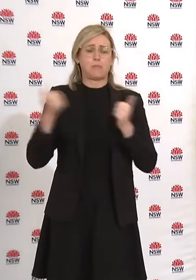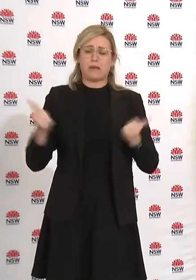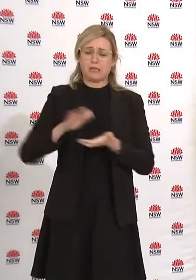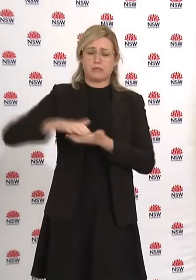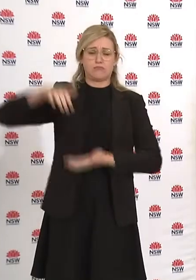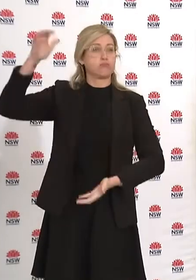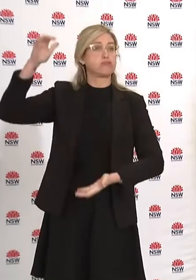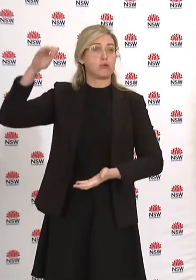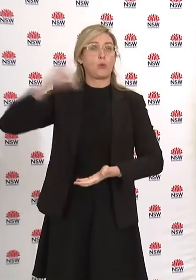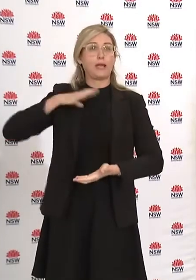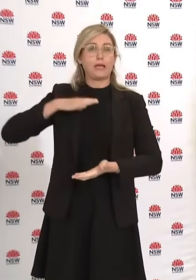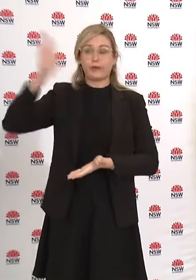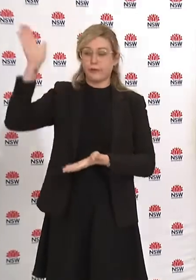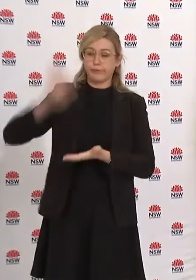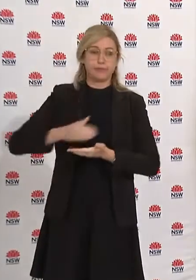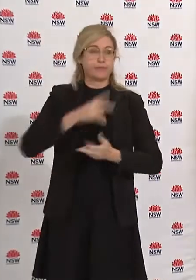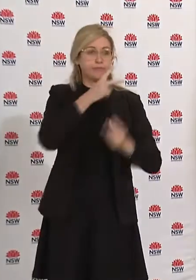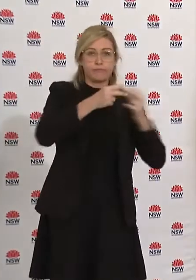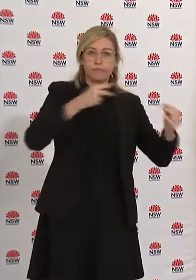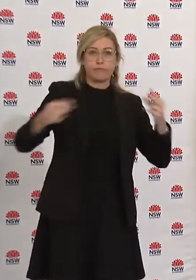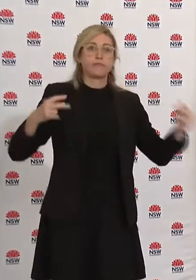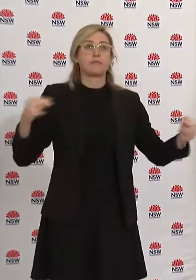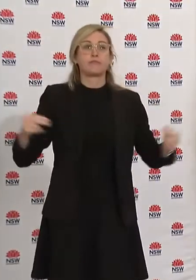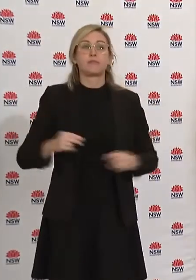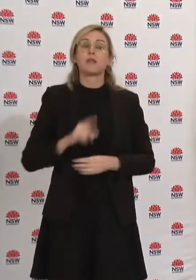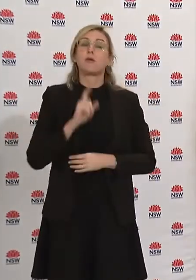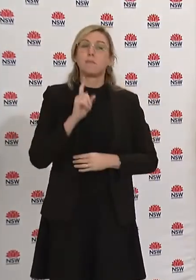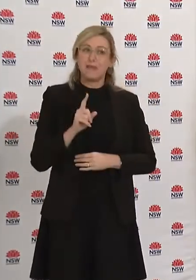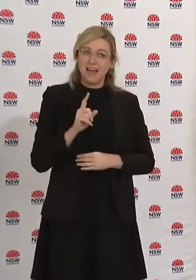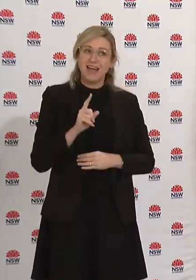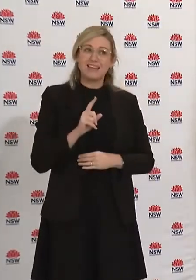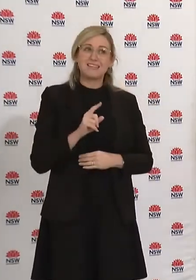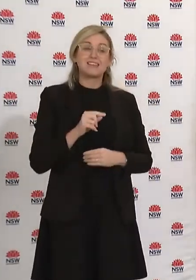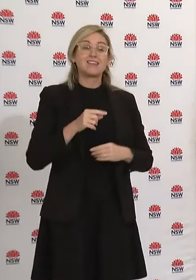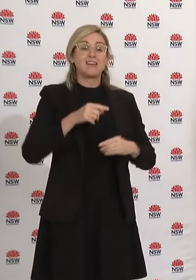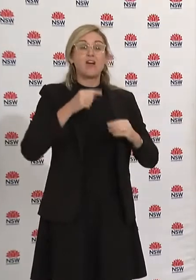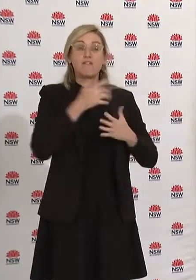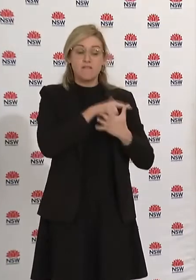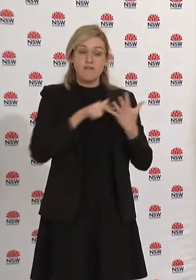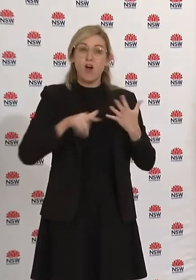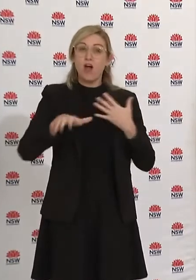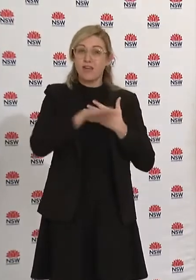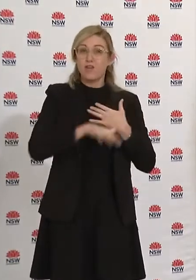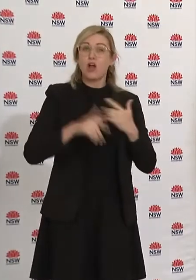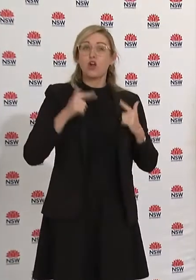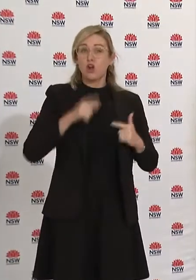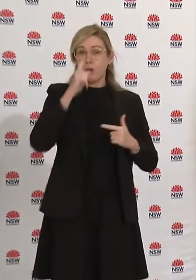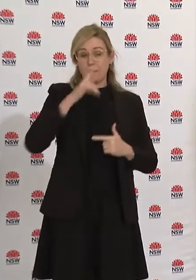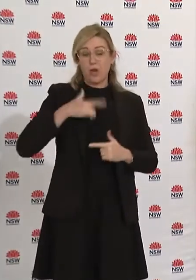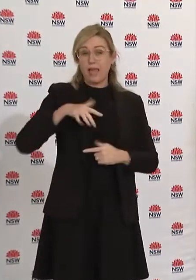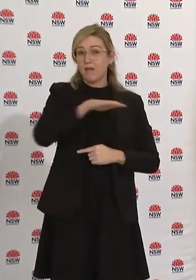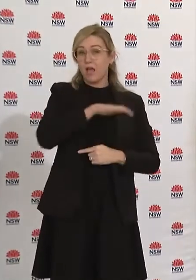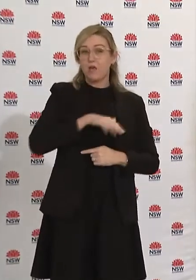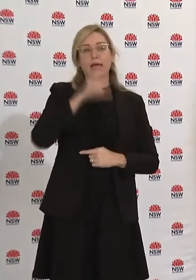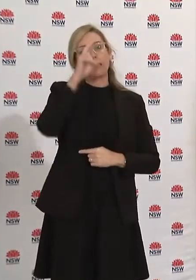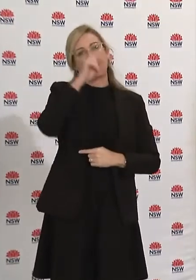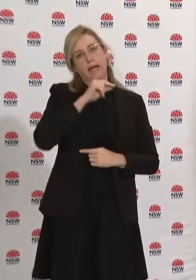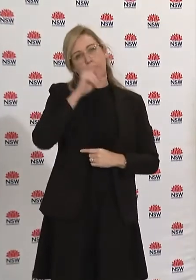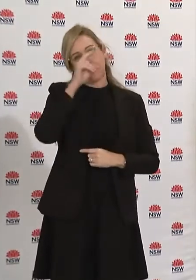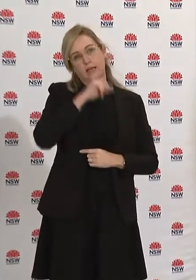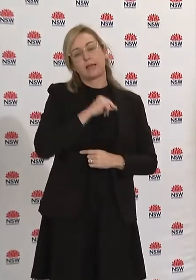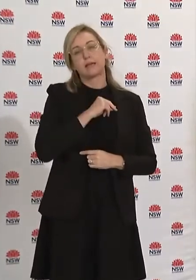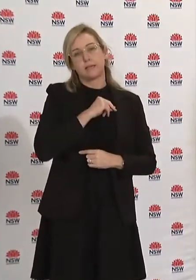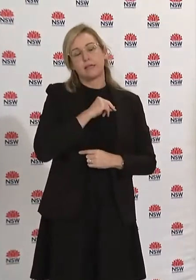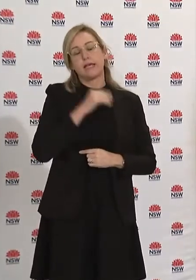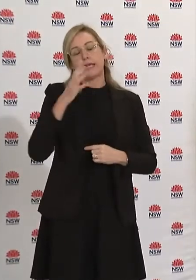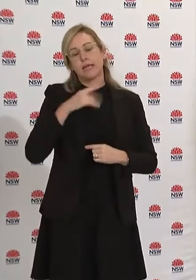but we also have to acknowledge there is a much younger population in those affected communities, and we need to also refocus the national